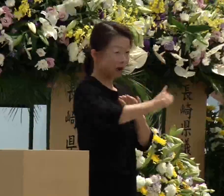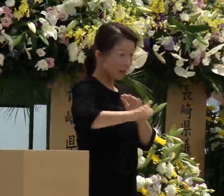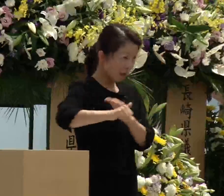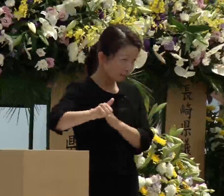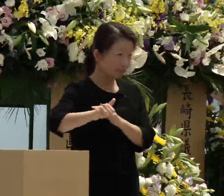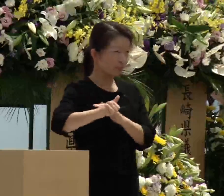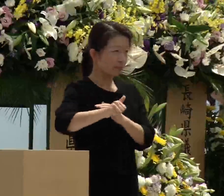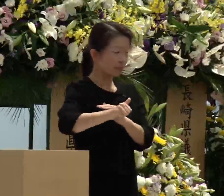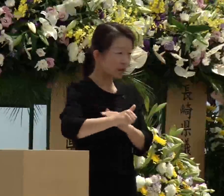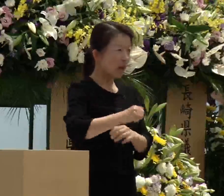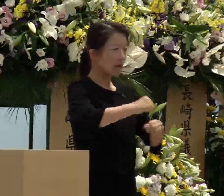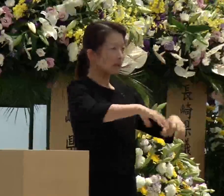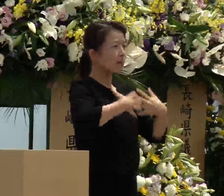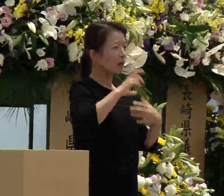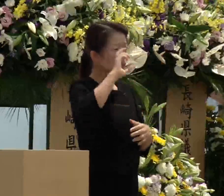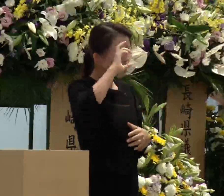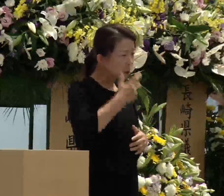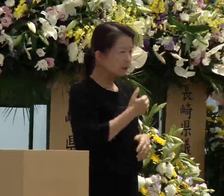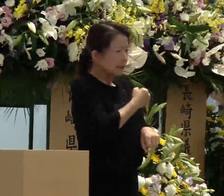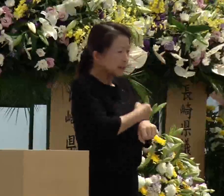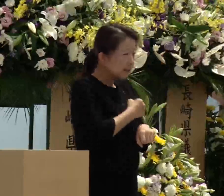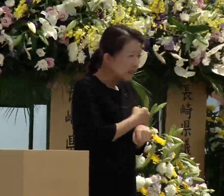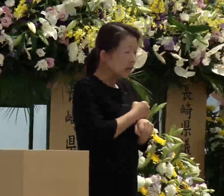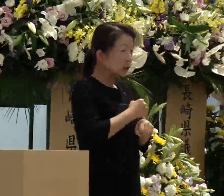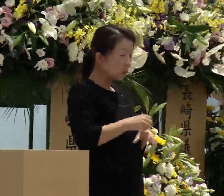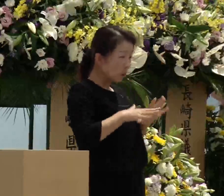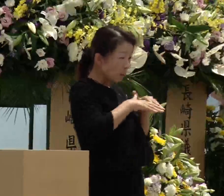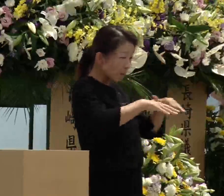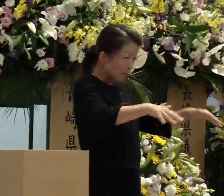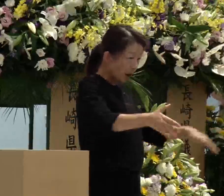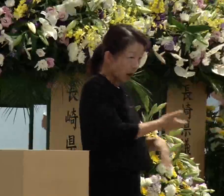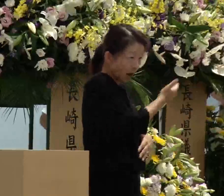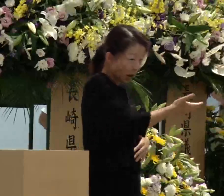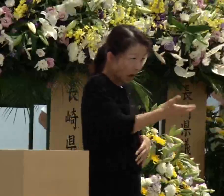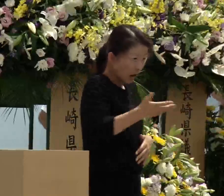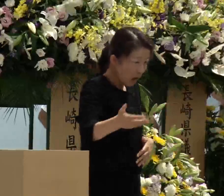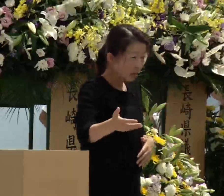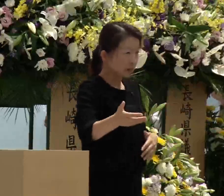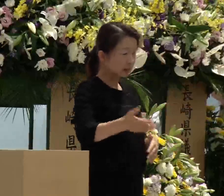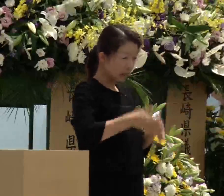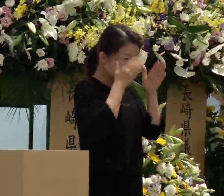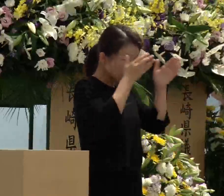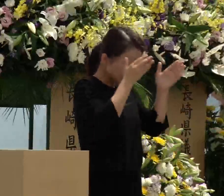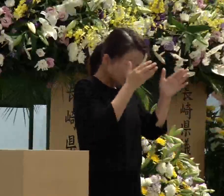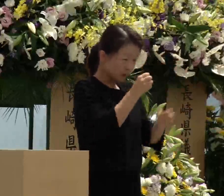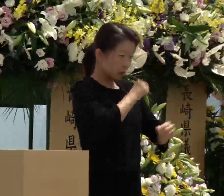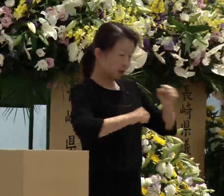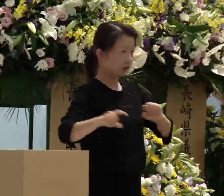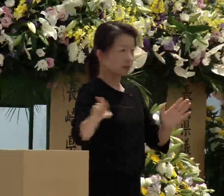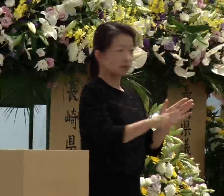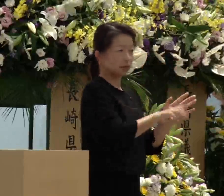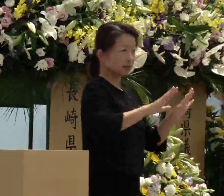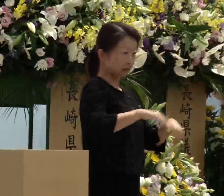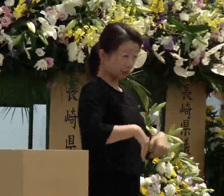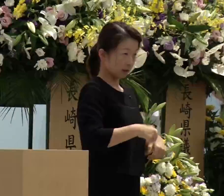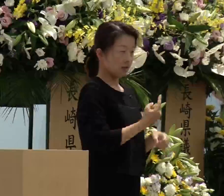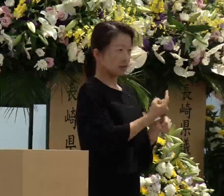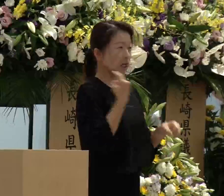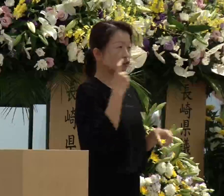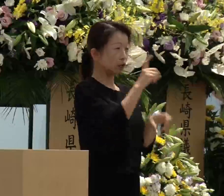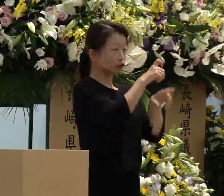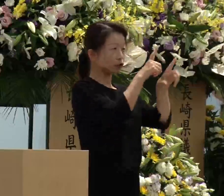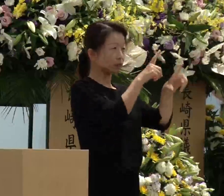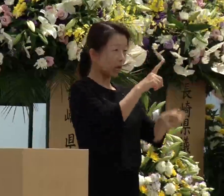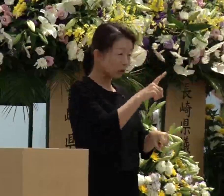message of peace to the world by holding atomic bomb exhibitions and dispatching high school students as peace